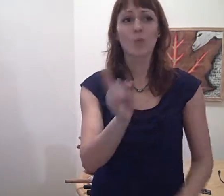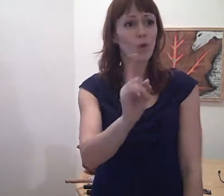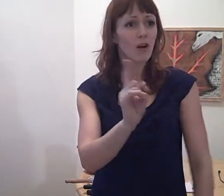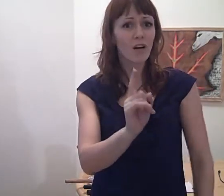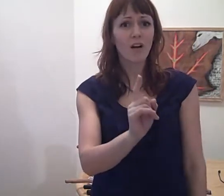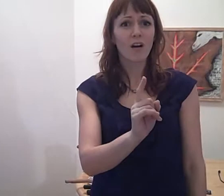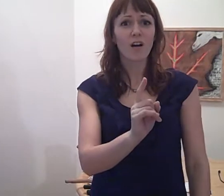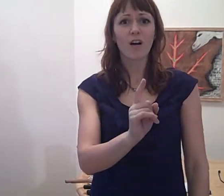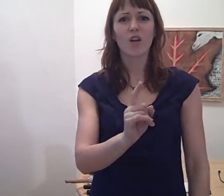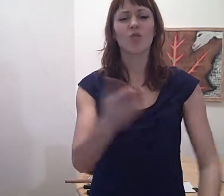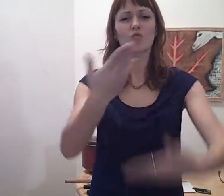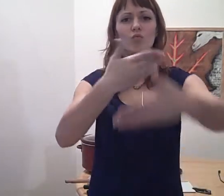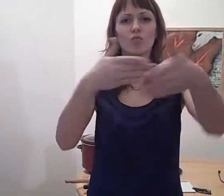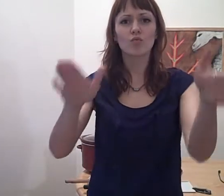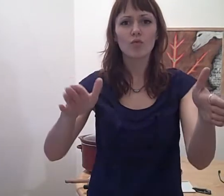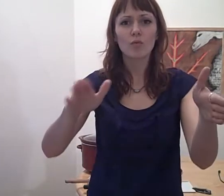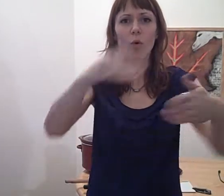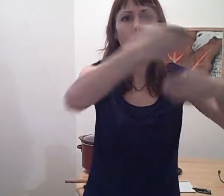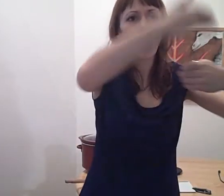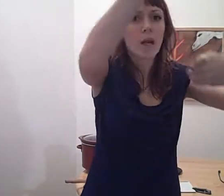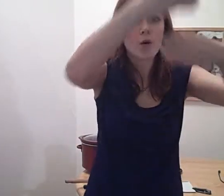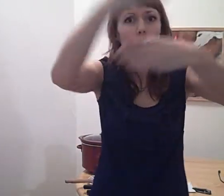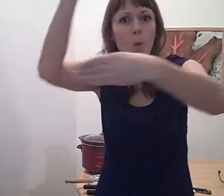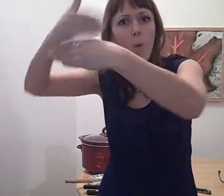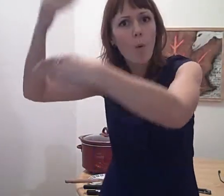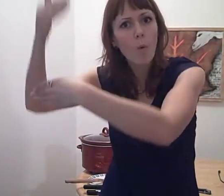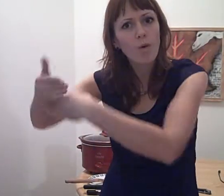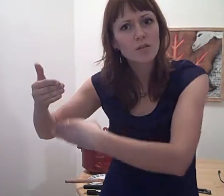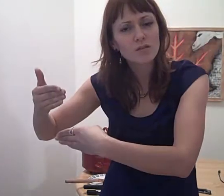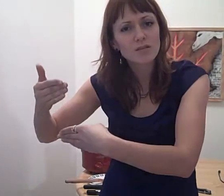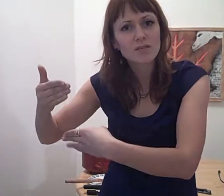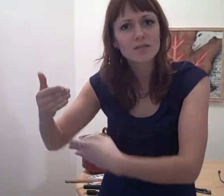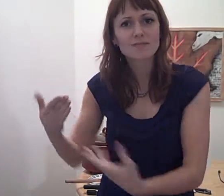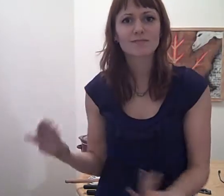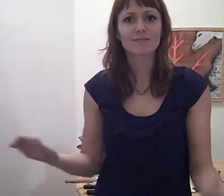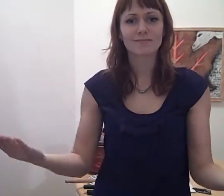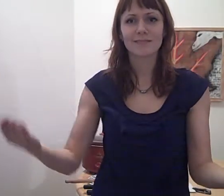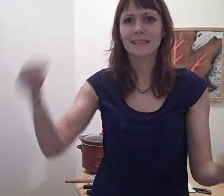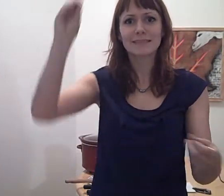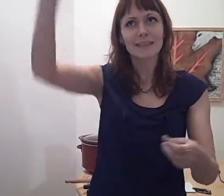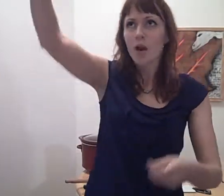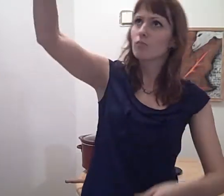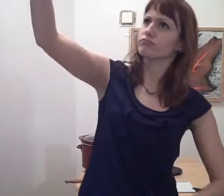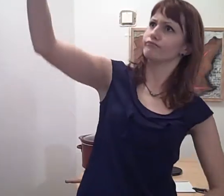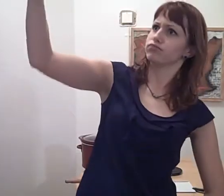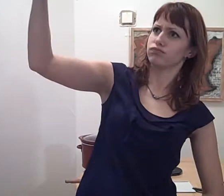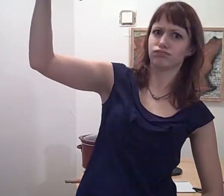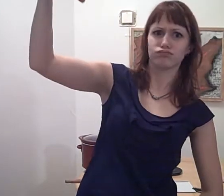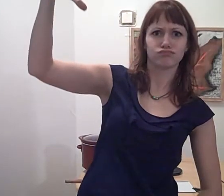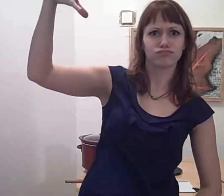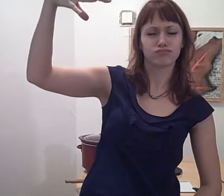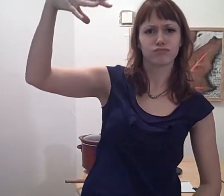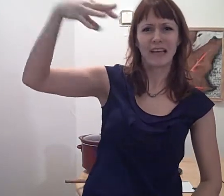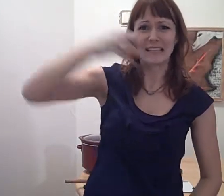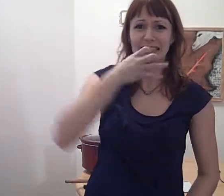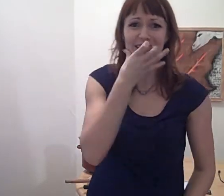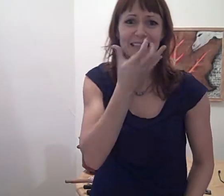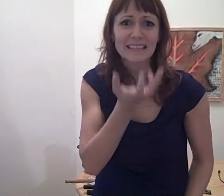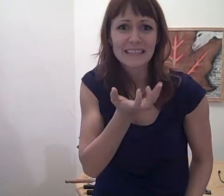into the room that we're trying to keep cool. In winter, exactly the opposite is happening. We're trying to heat up the space that we're in, and all that is trying to get